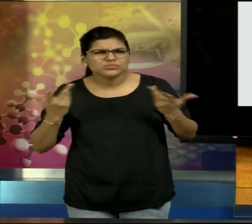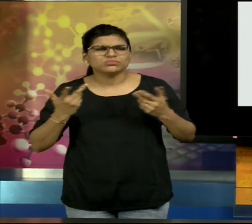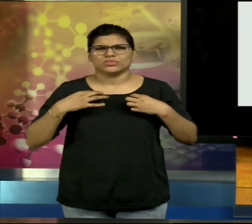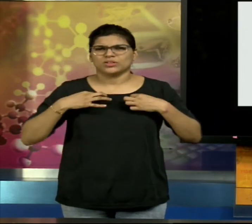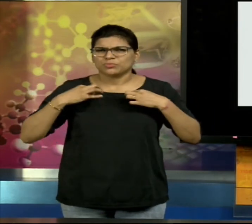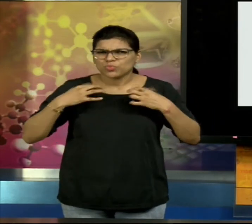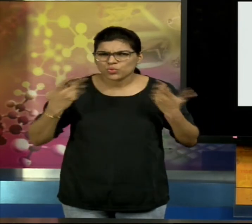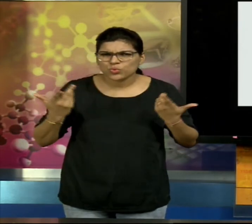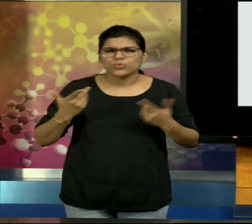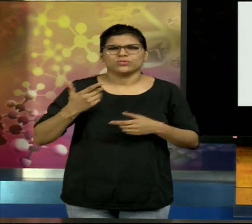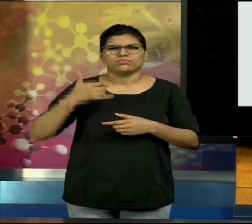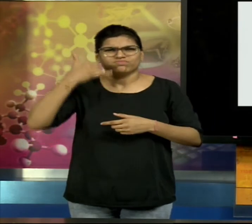Shopkeeper.